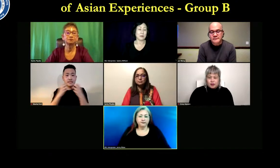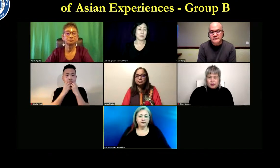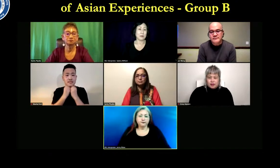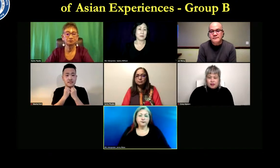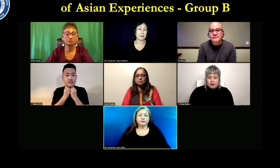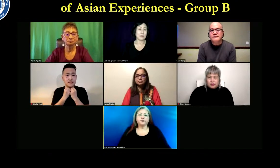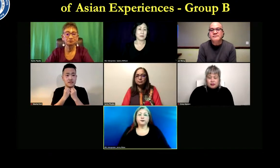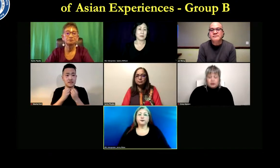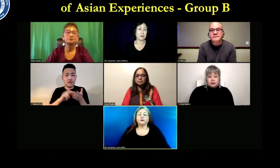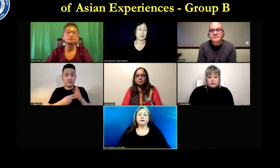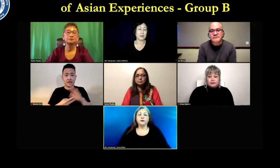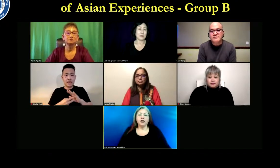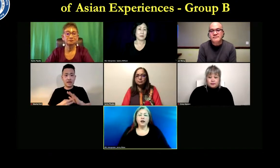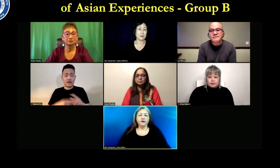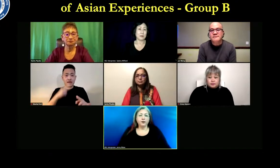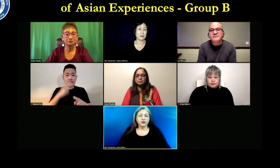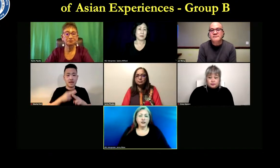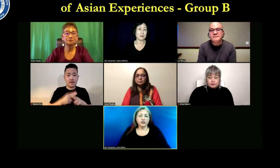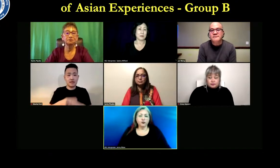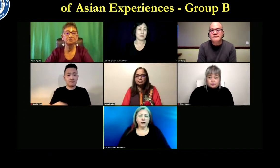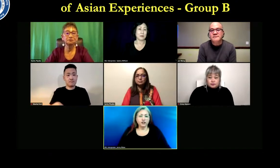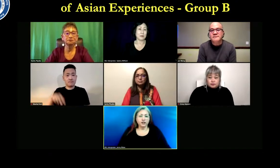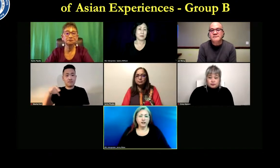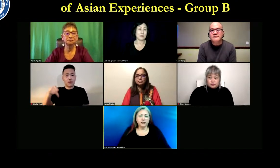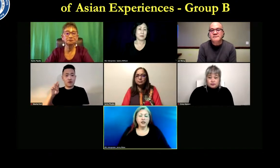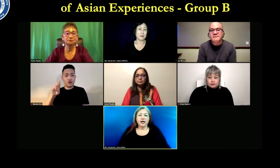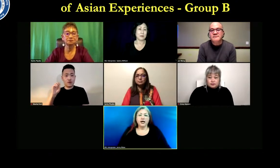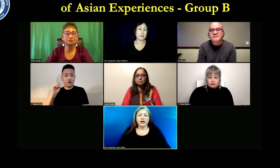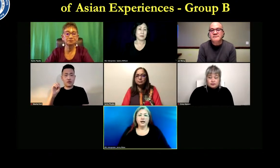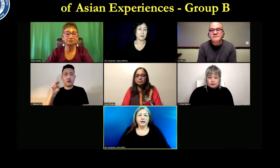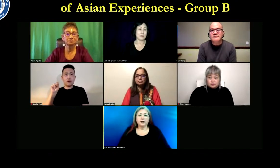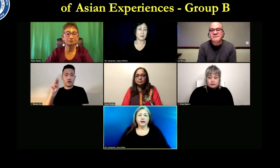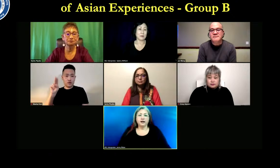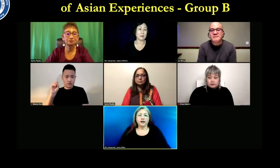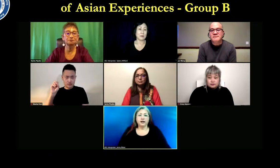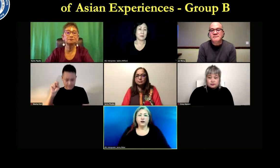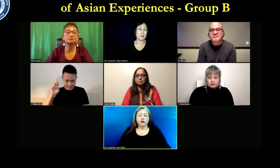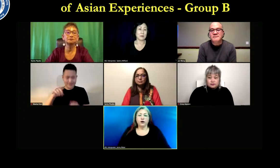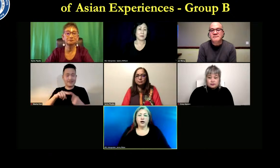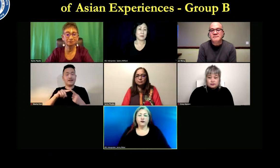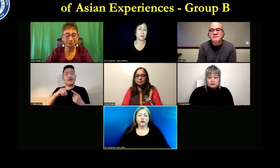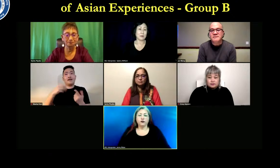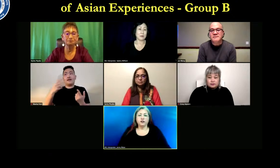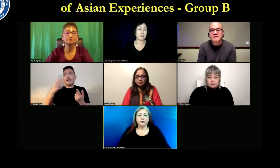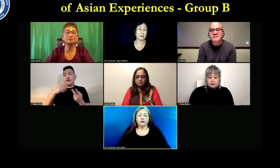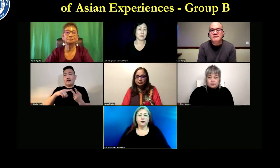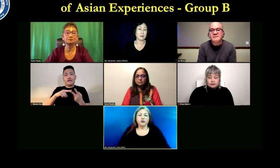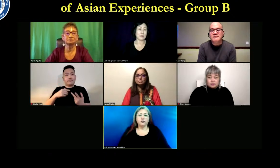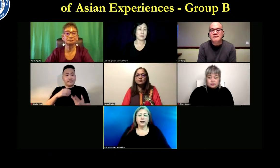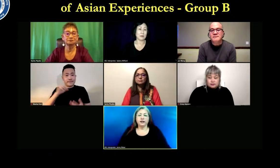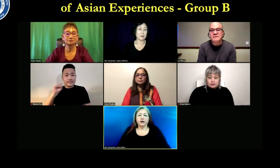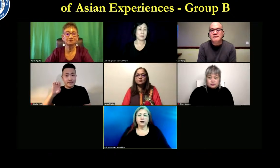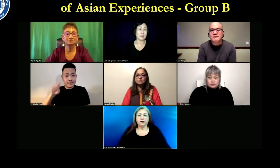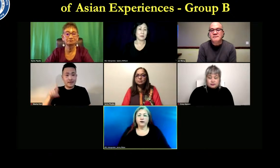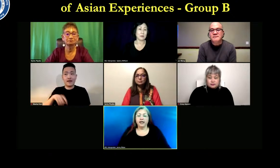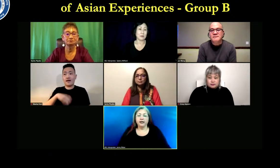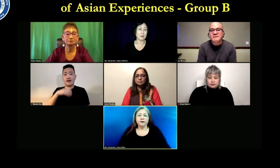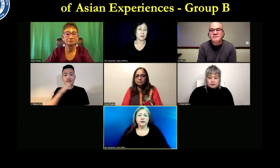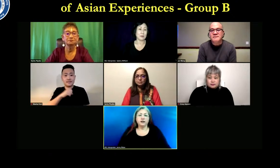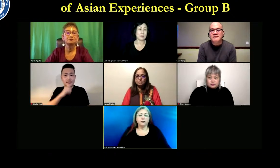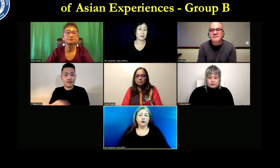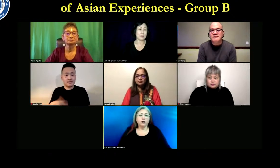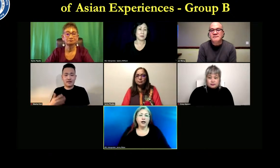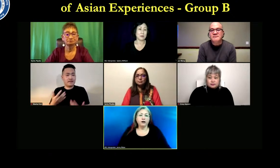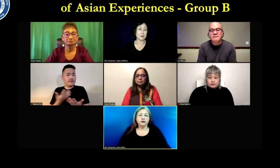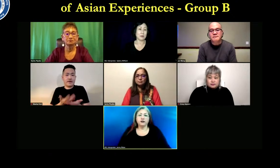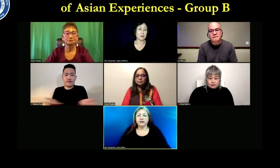beings. And every person is precious. And you have to respect their names,